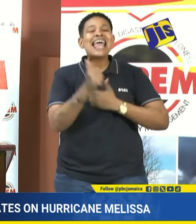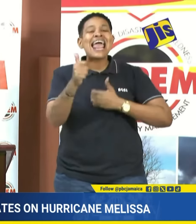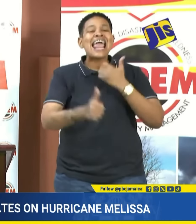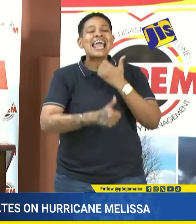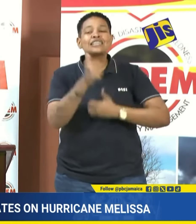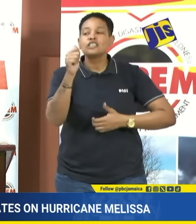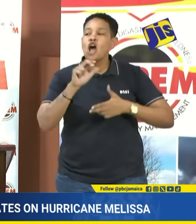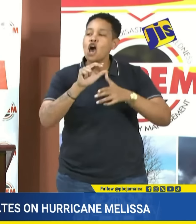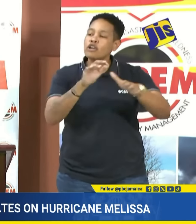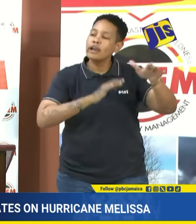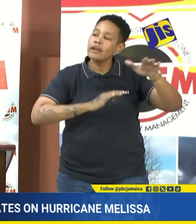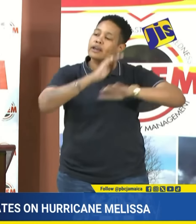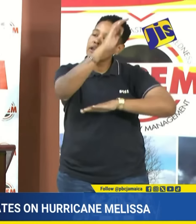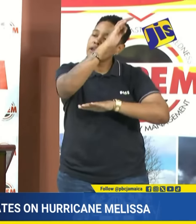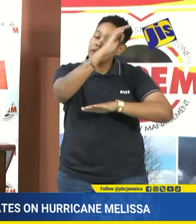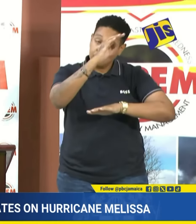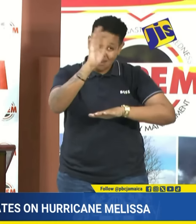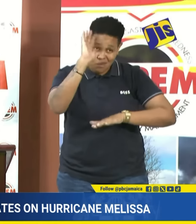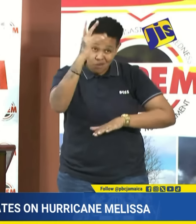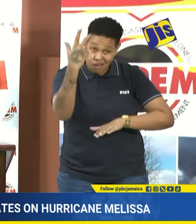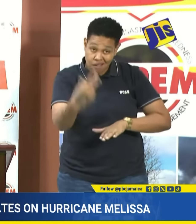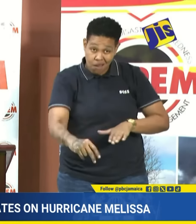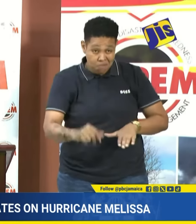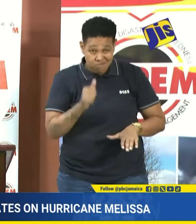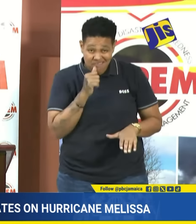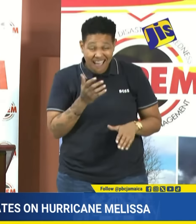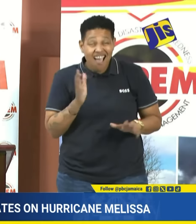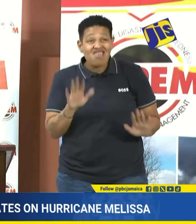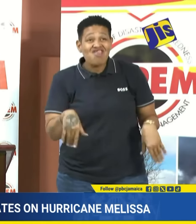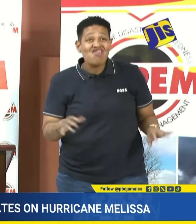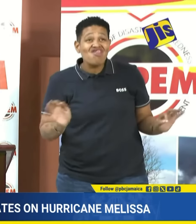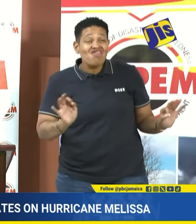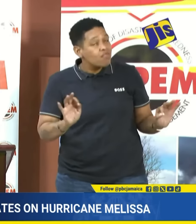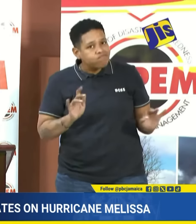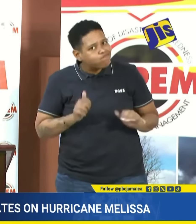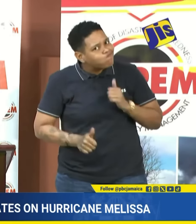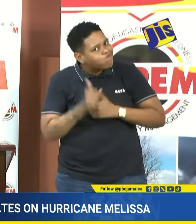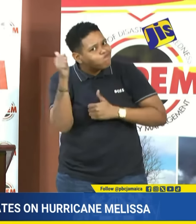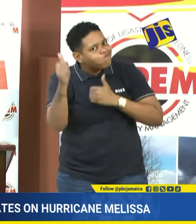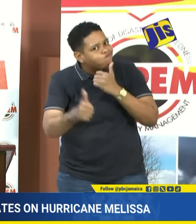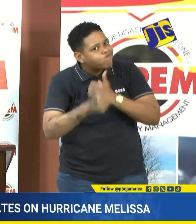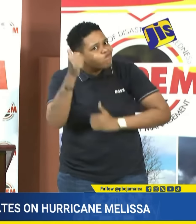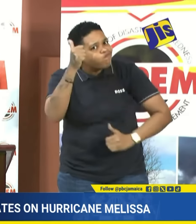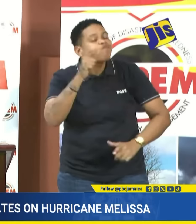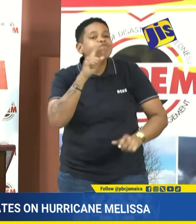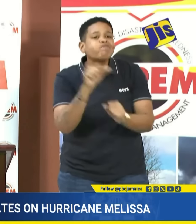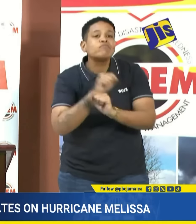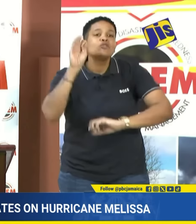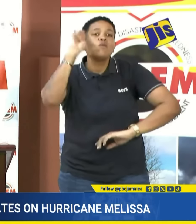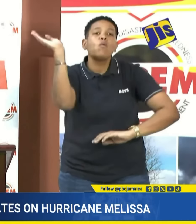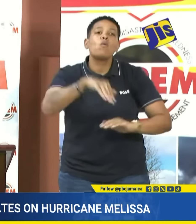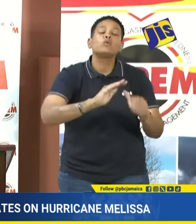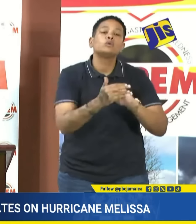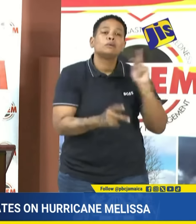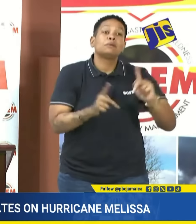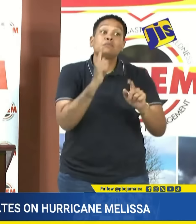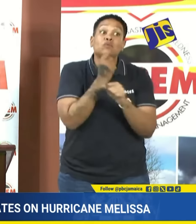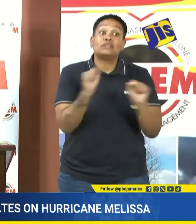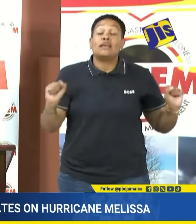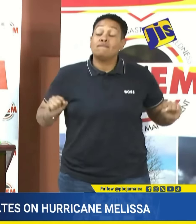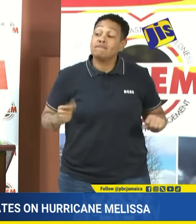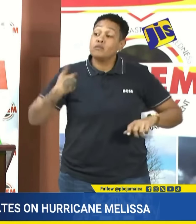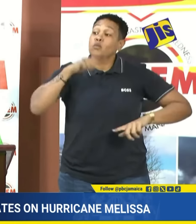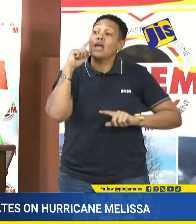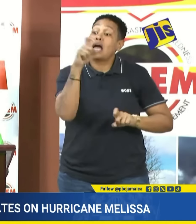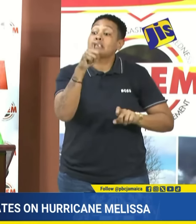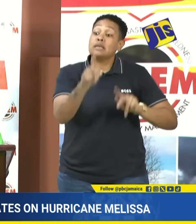dangerous hurricane that is approaching us. And we want to make sure that every Jamaican is safe. And so